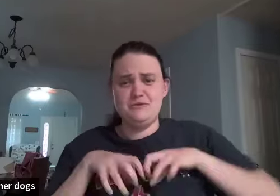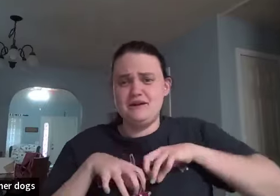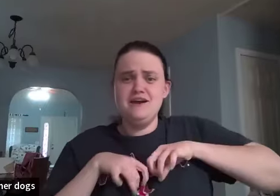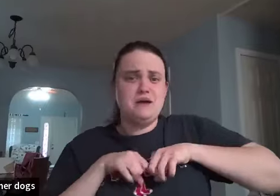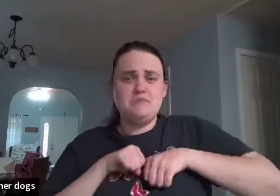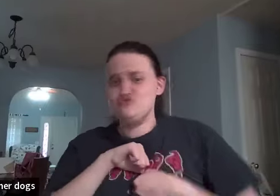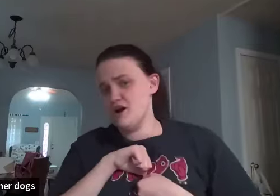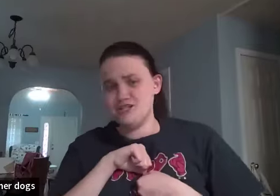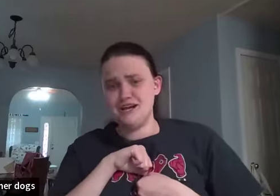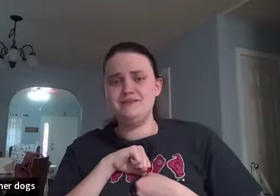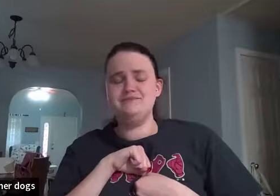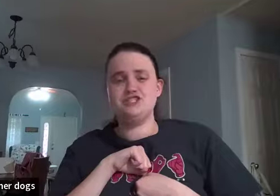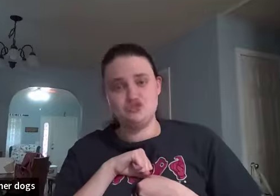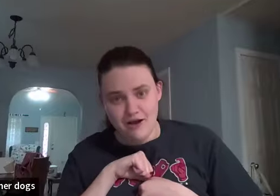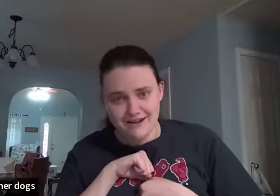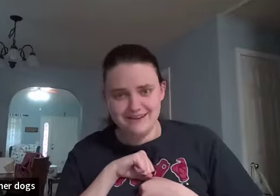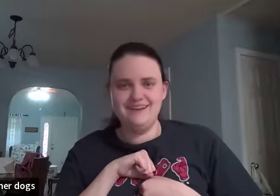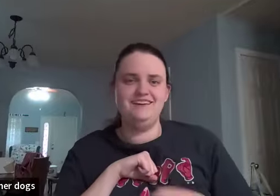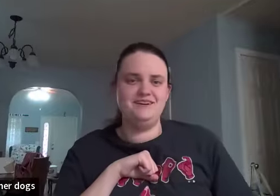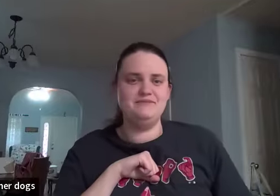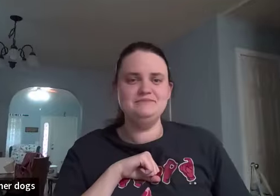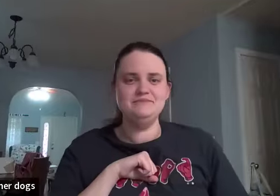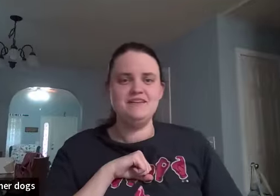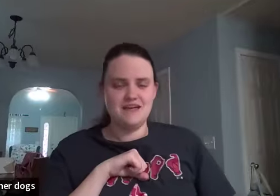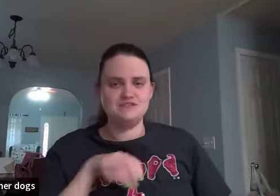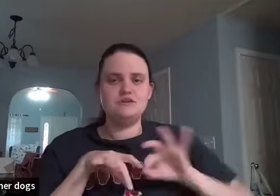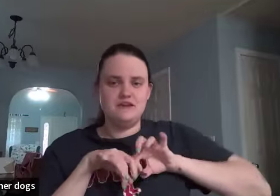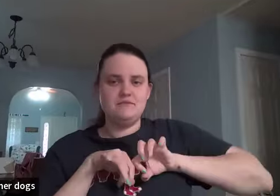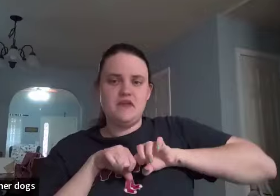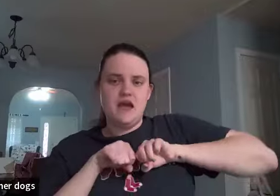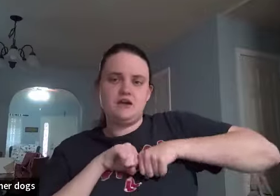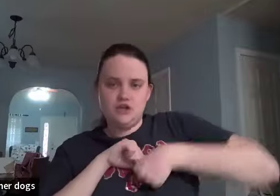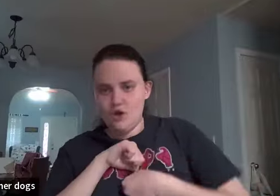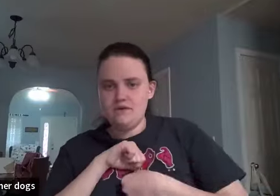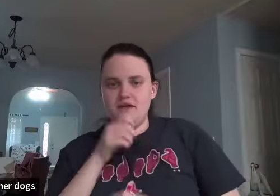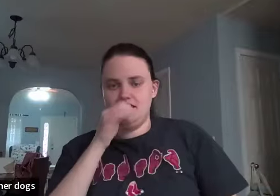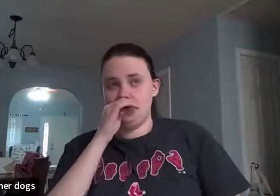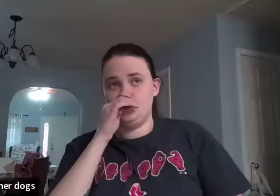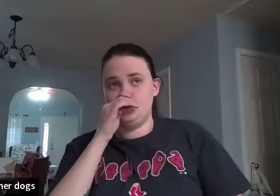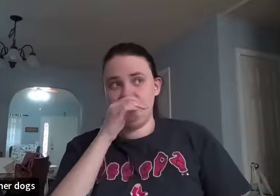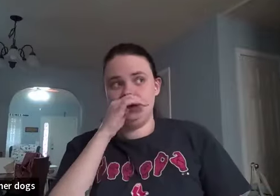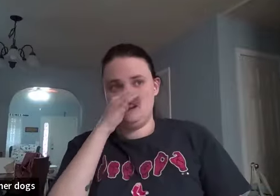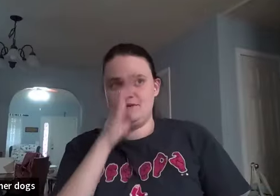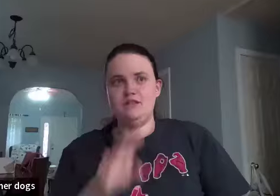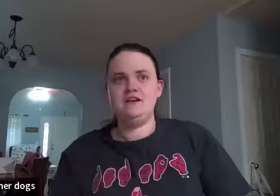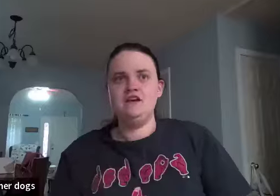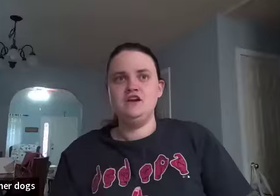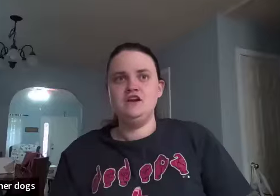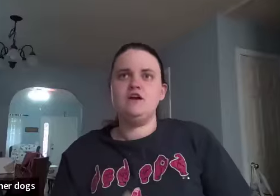for it. I'm crushed. I'm distraught. Um, that sort of thing. But that can go with like if you're really like talking about like not saying,